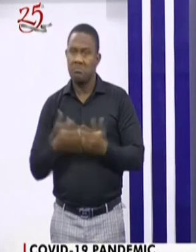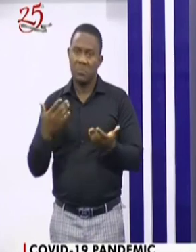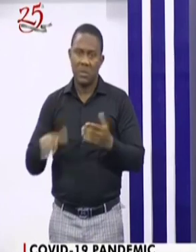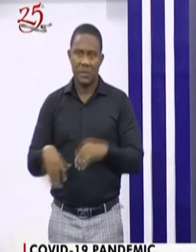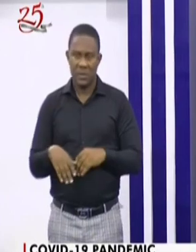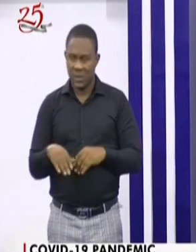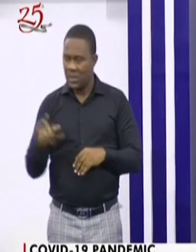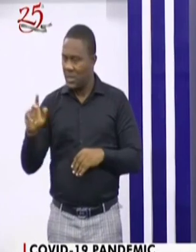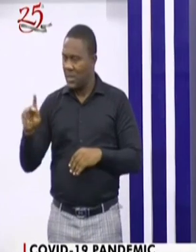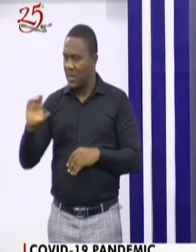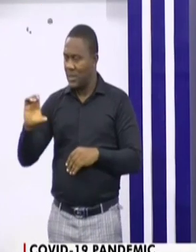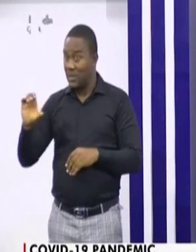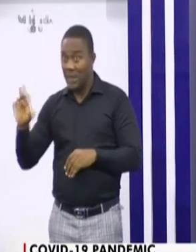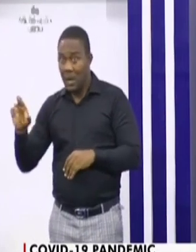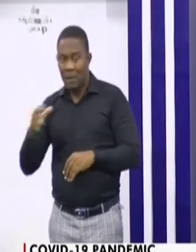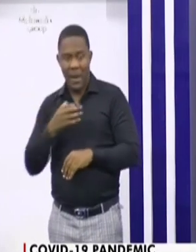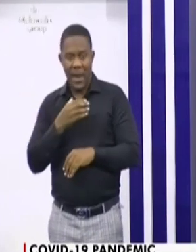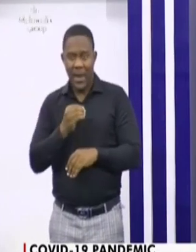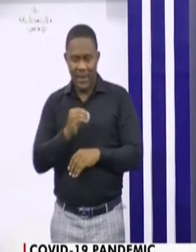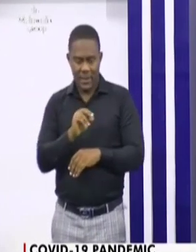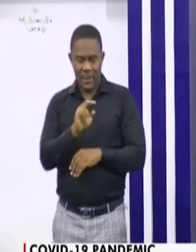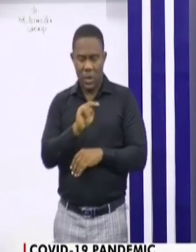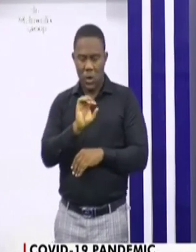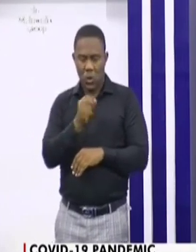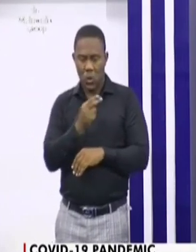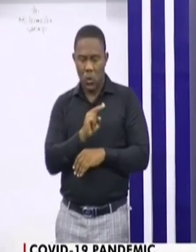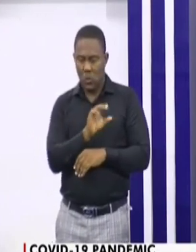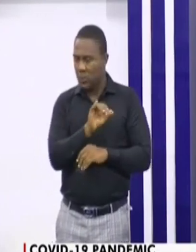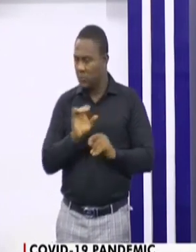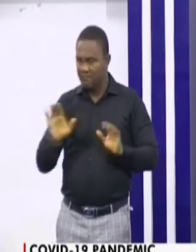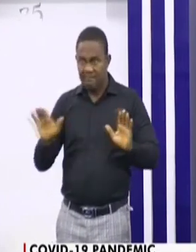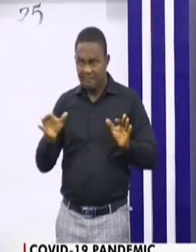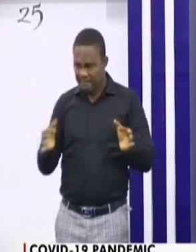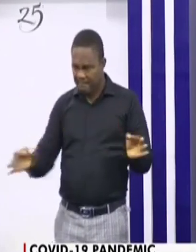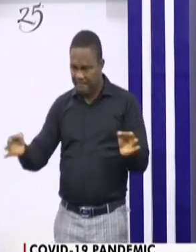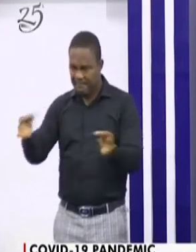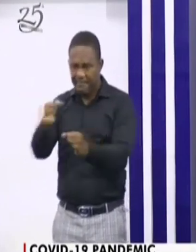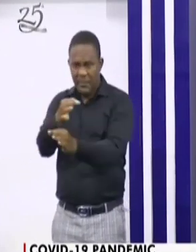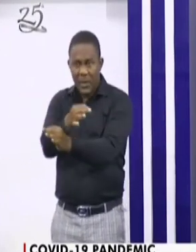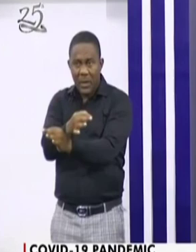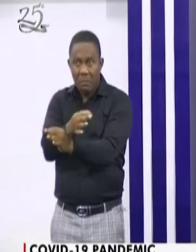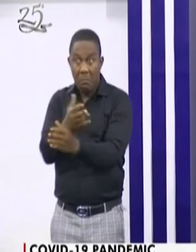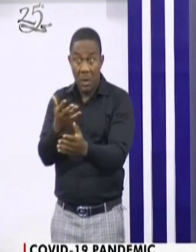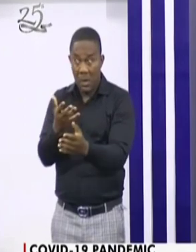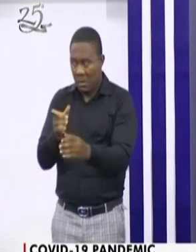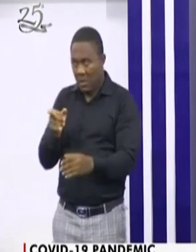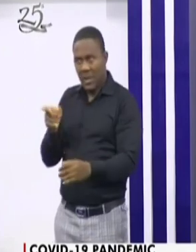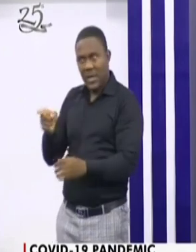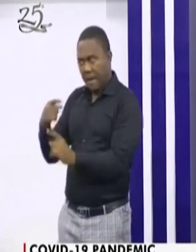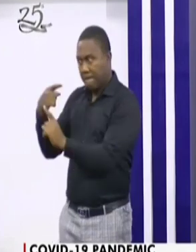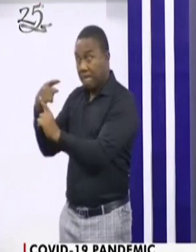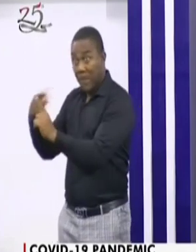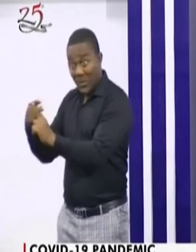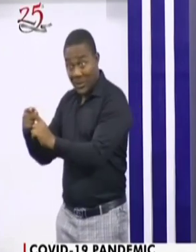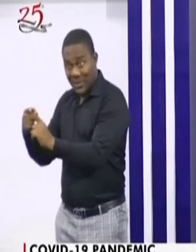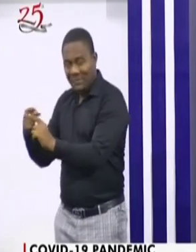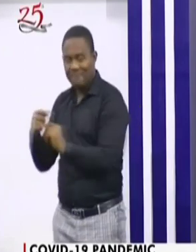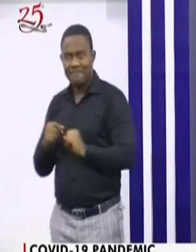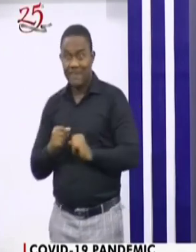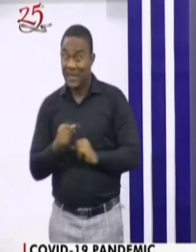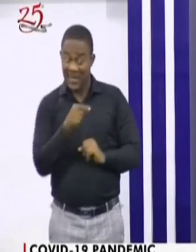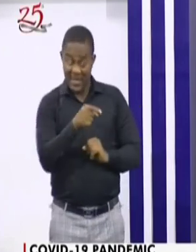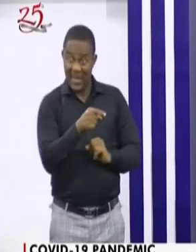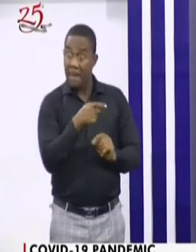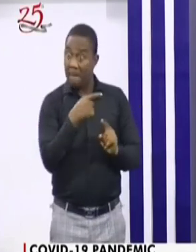between KCCR and Noguchi to ensure that samples that we say are positive at Noguchi are also checked